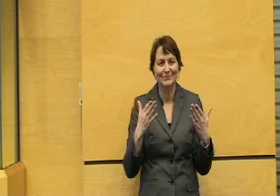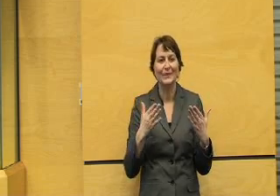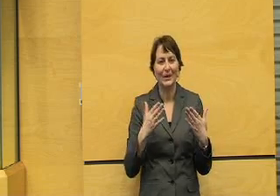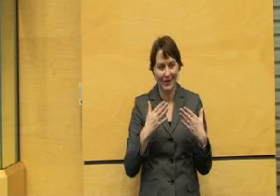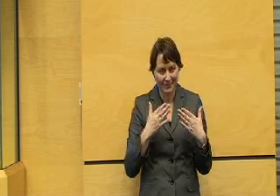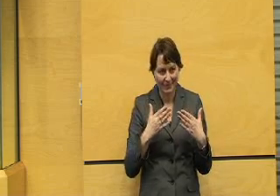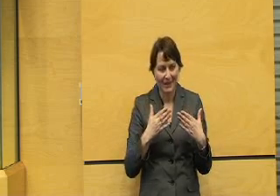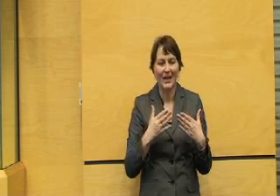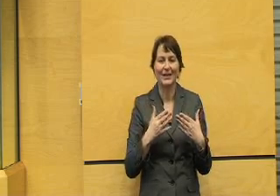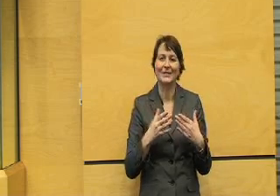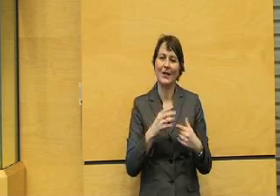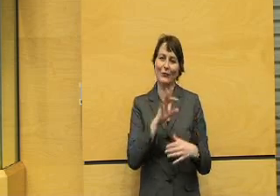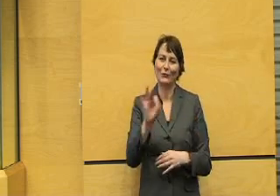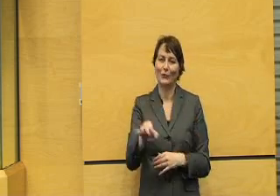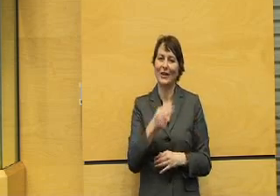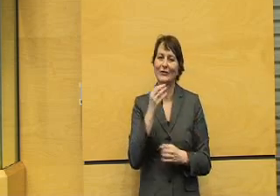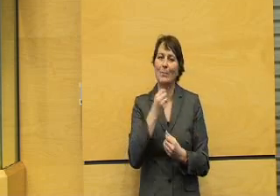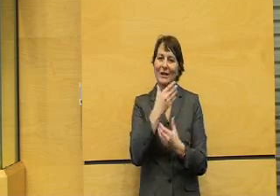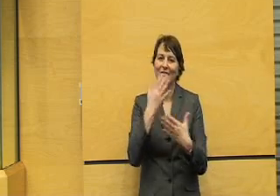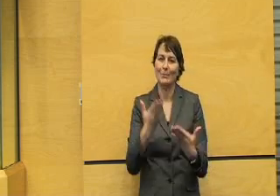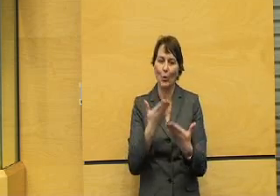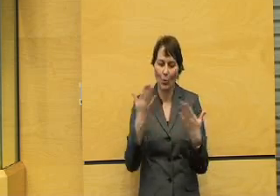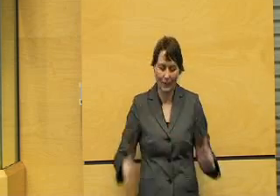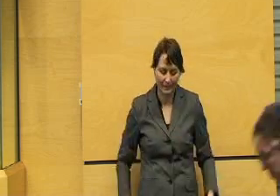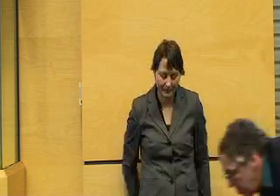merci beaucoup.